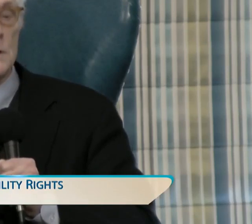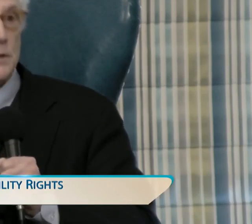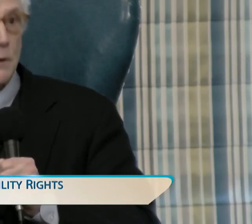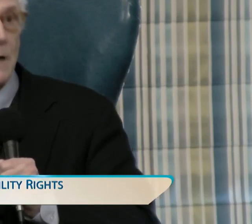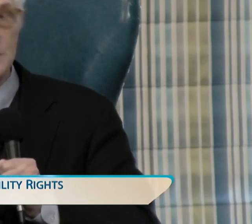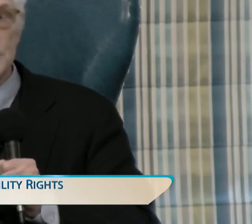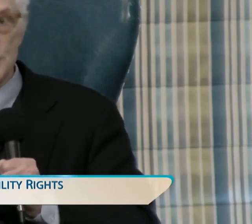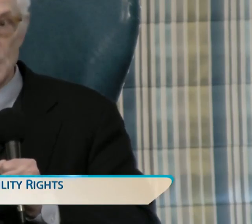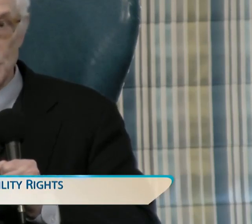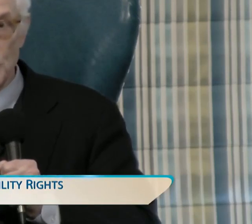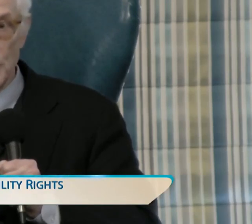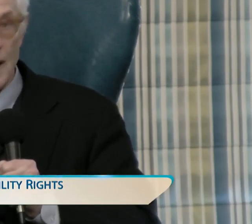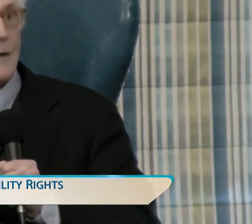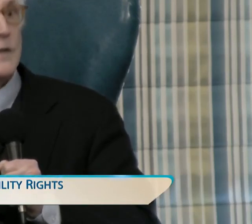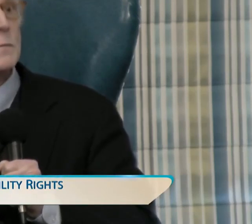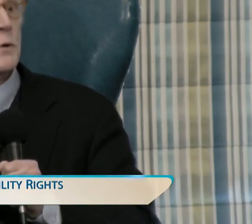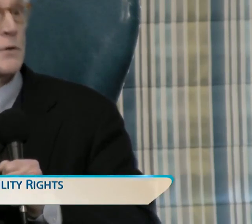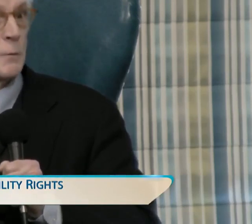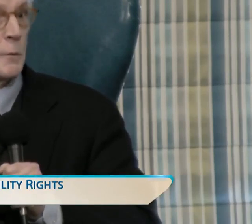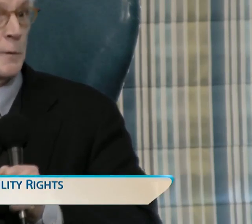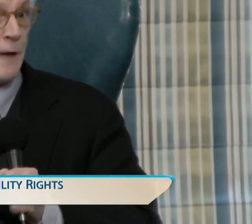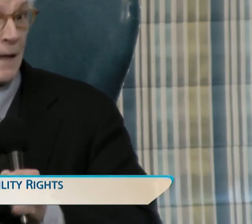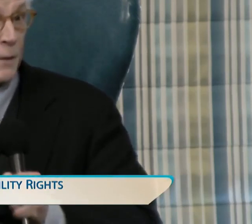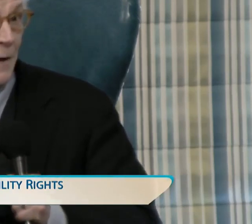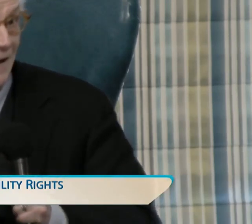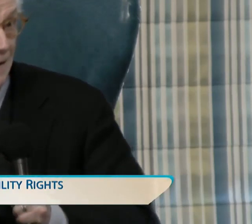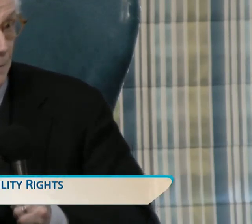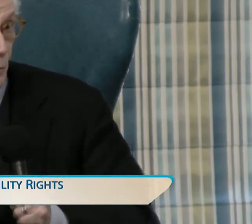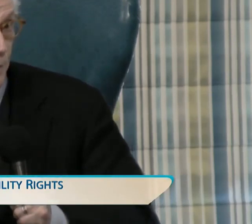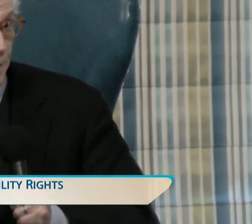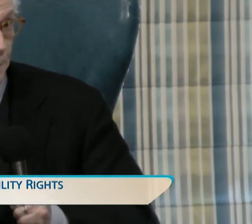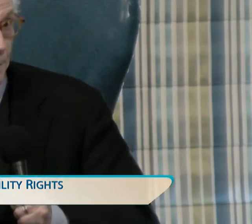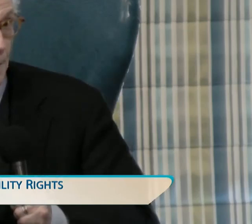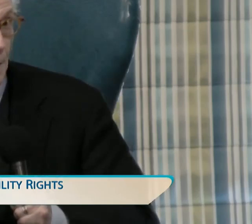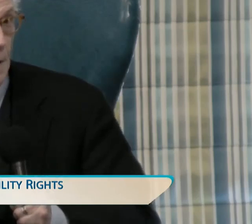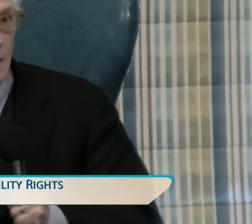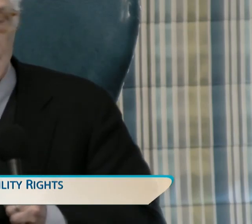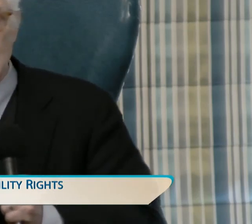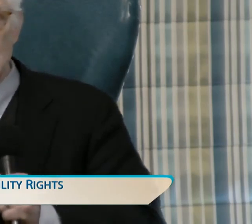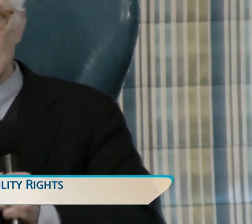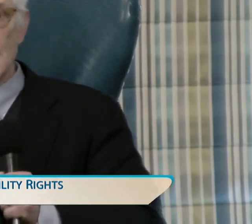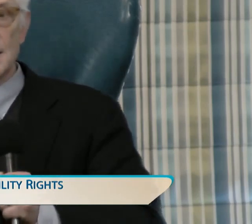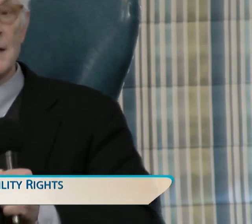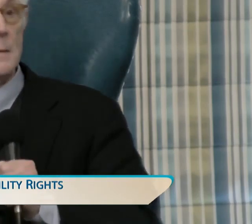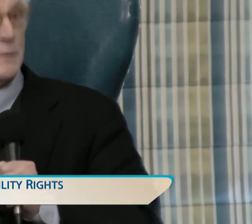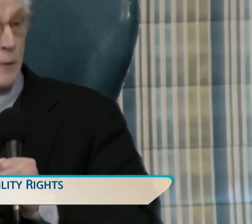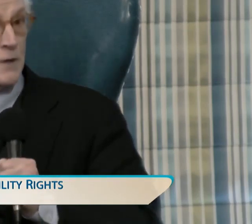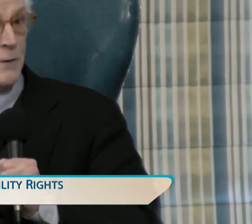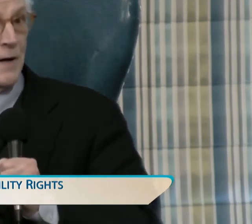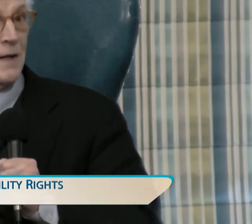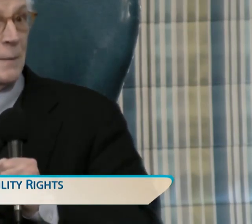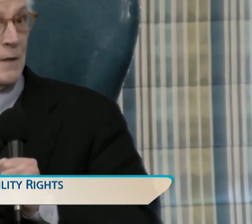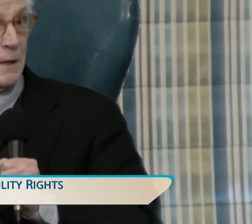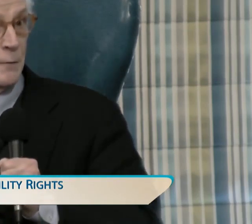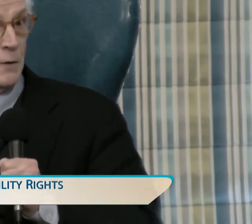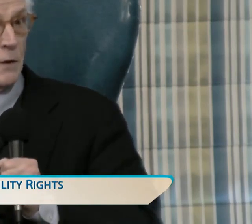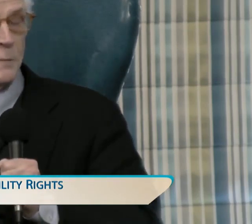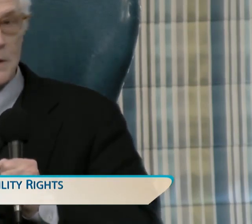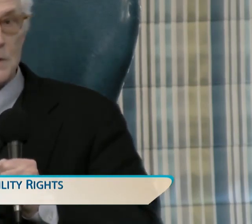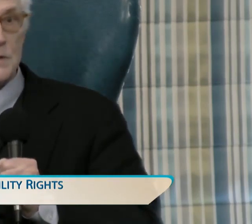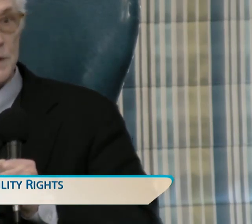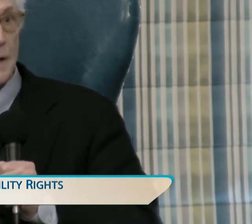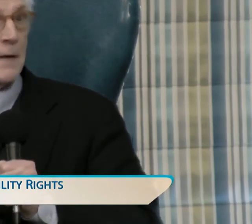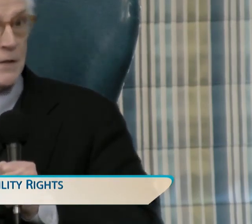able to describe to the employer how this person will be value added for them. That can be frustrating, it can be